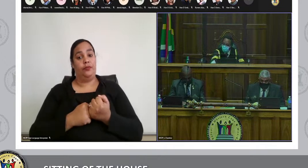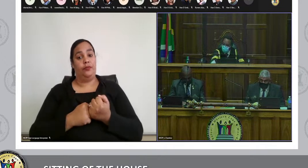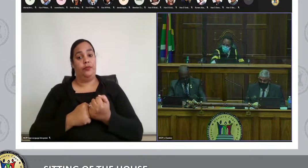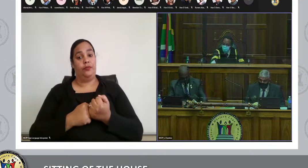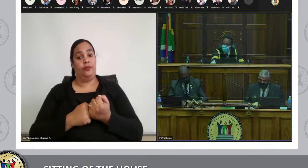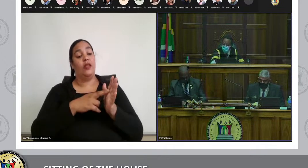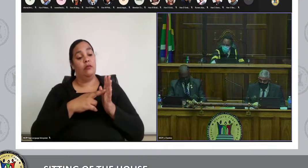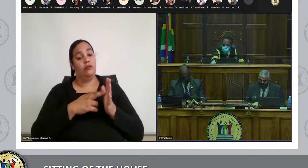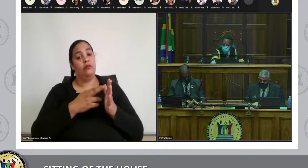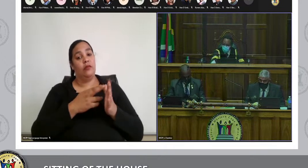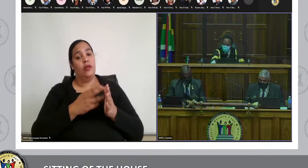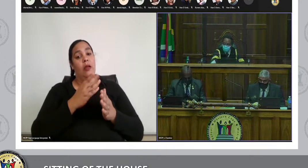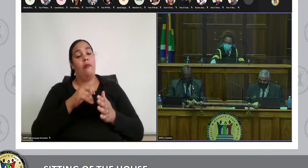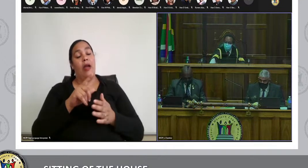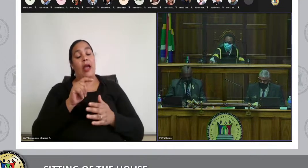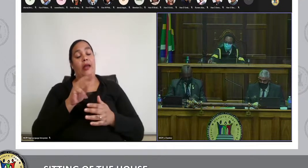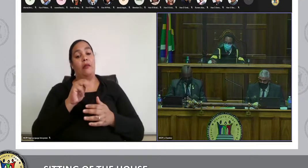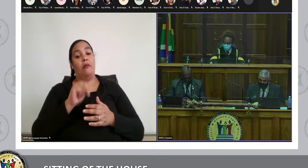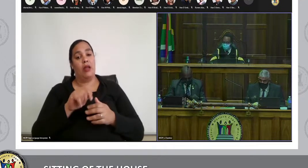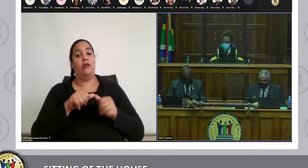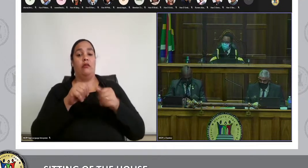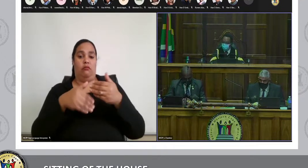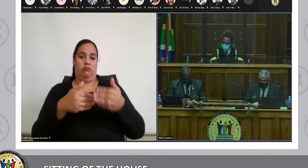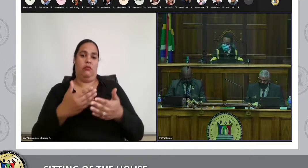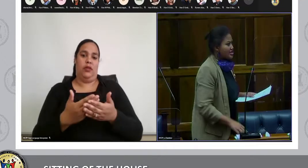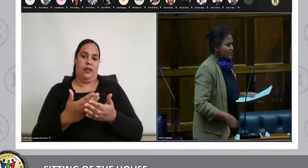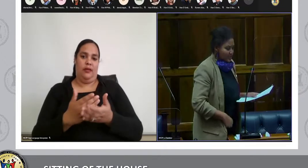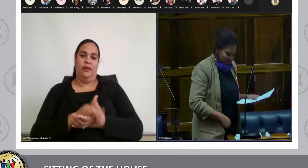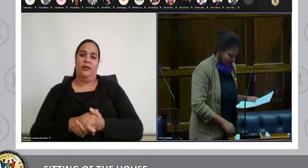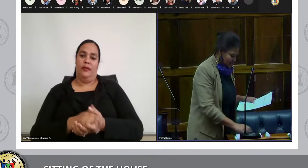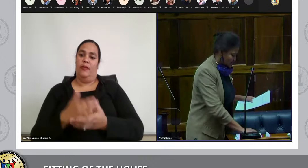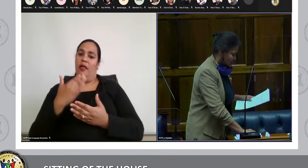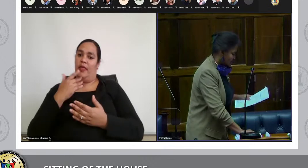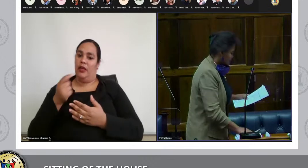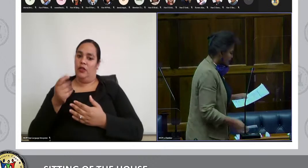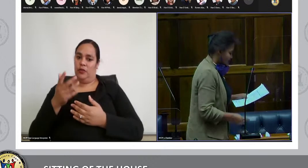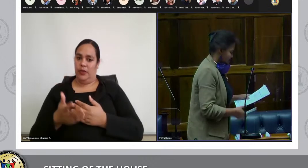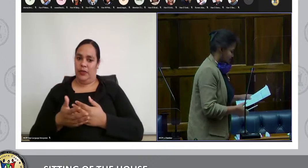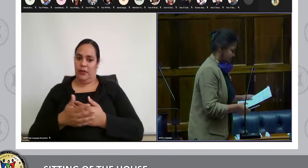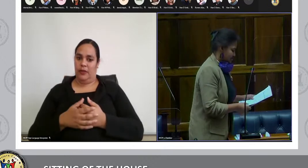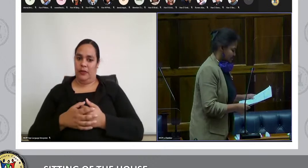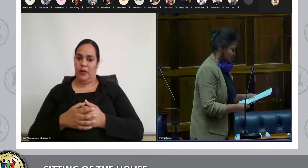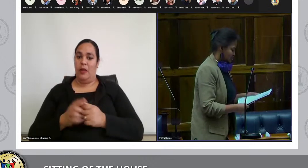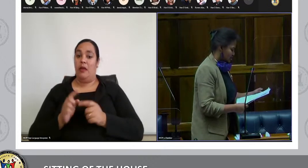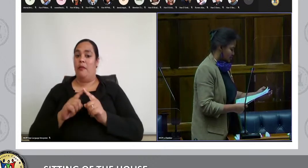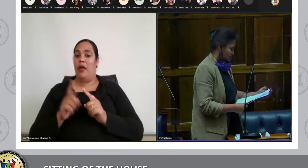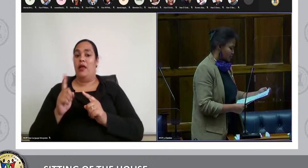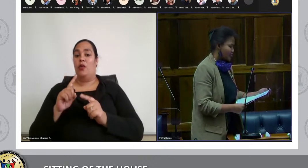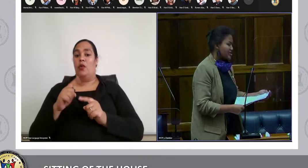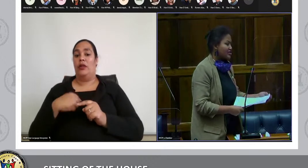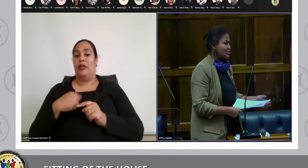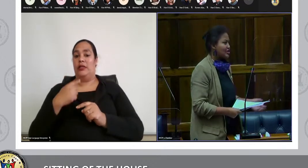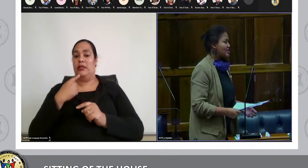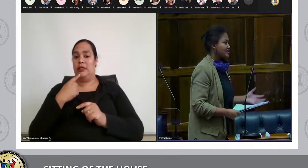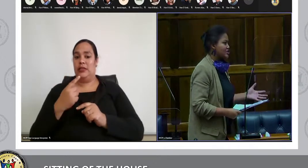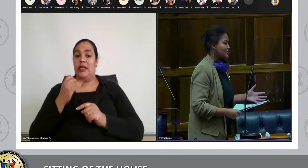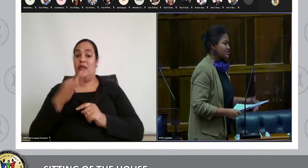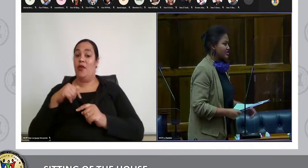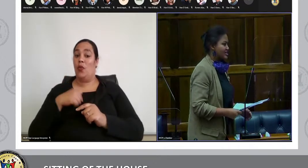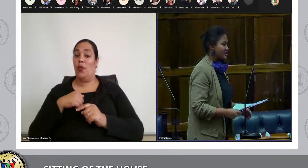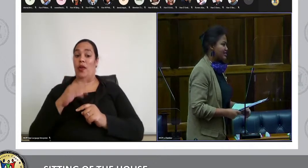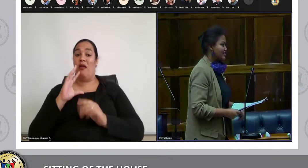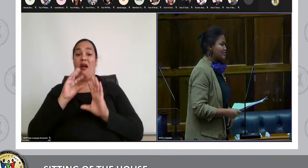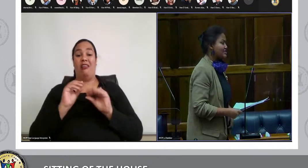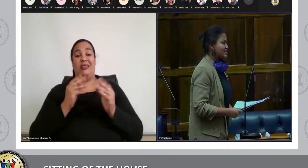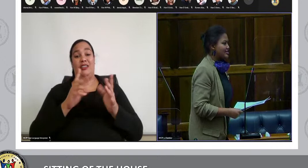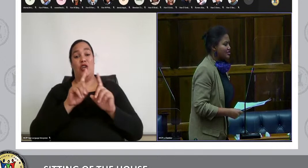the Honorable Brad Bartman to proceed? Thank you, Speaker. But like I said, if we're going to be asking these